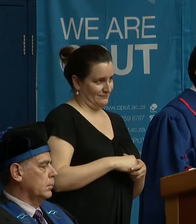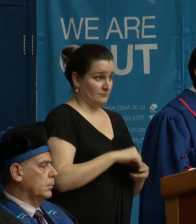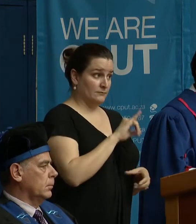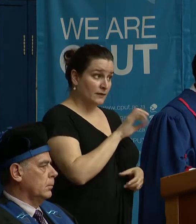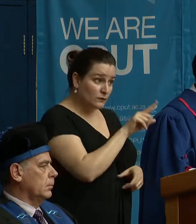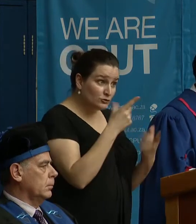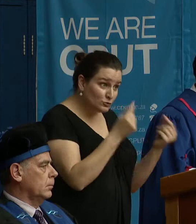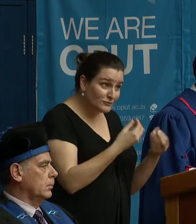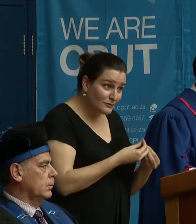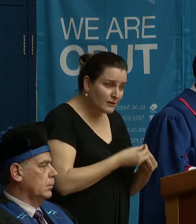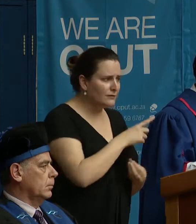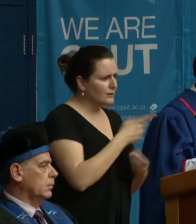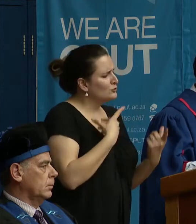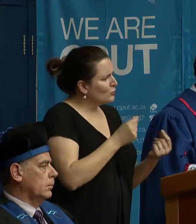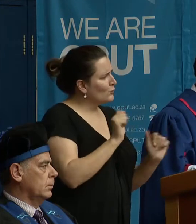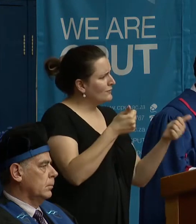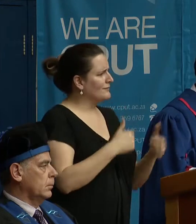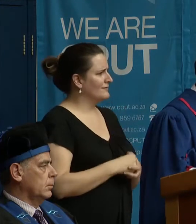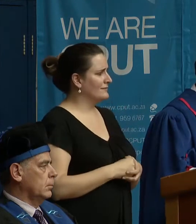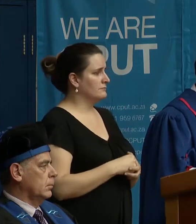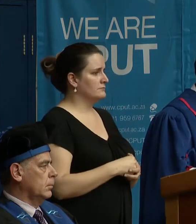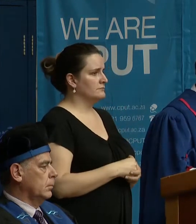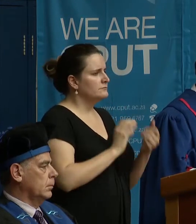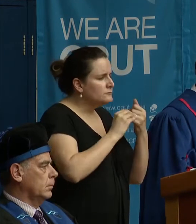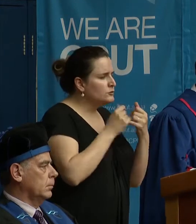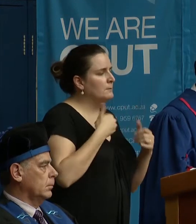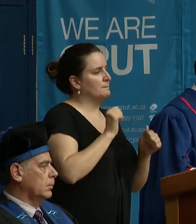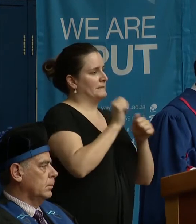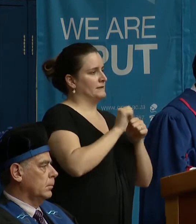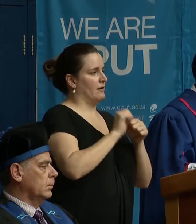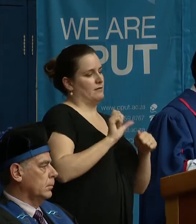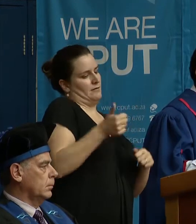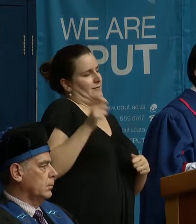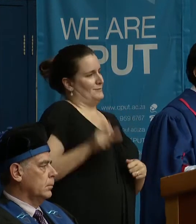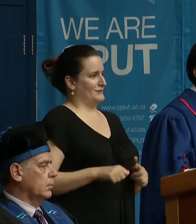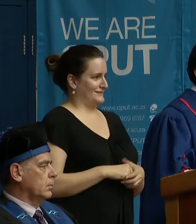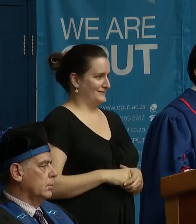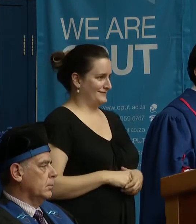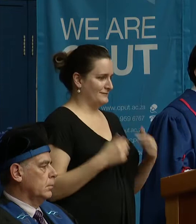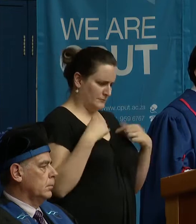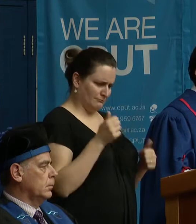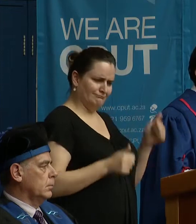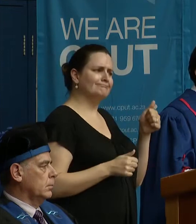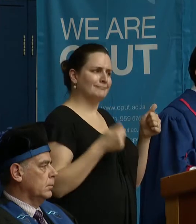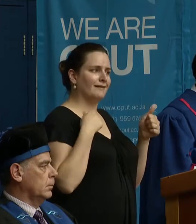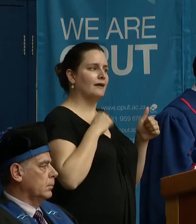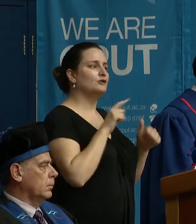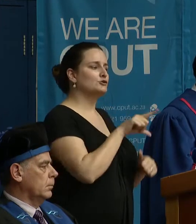do it well. Try to be better than anyone else in the world at what you do. And then you can actually choose where you want to use your